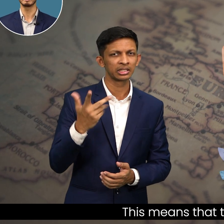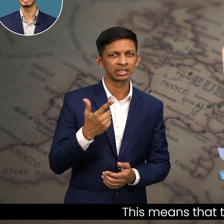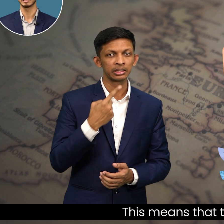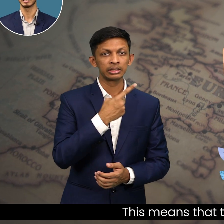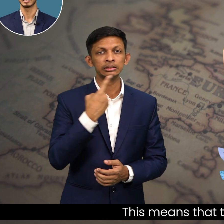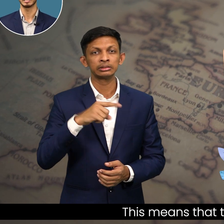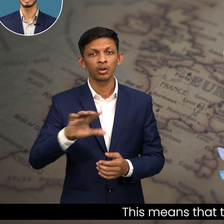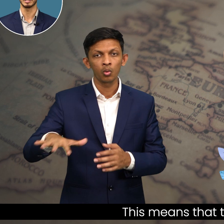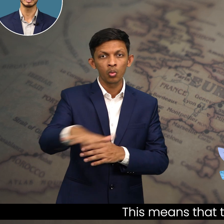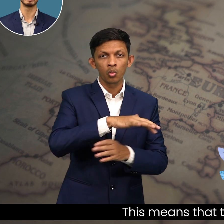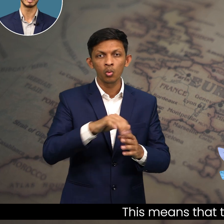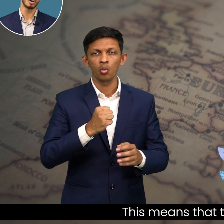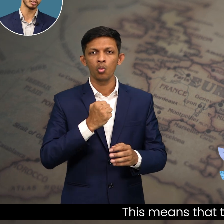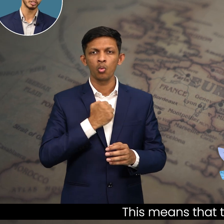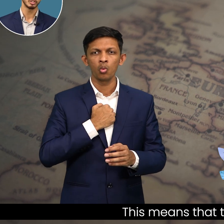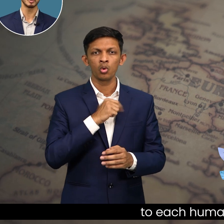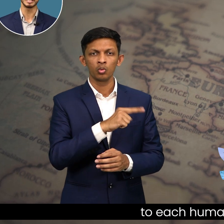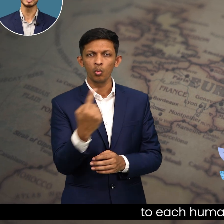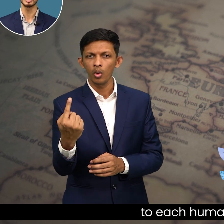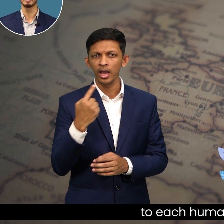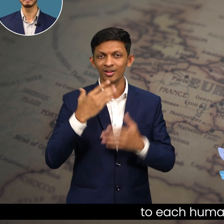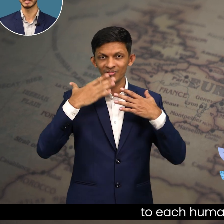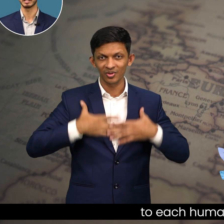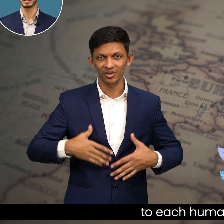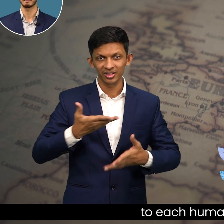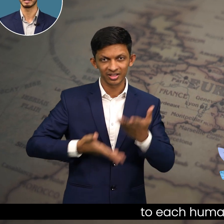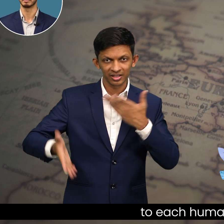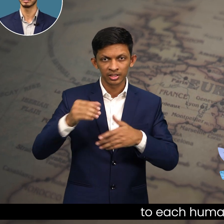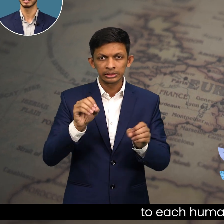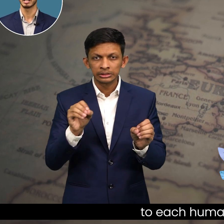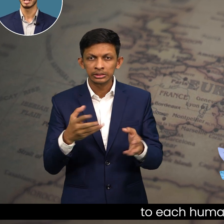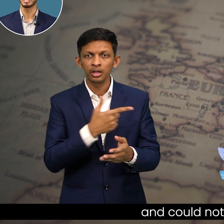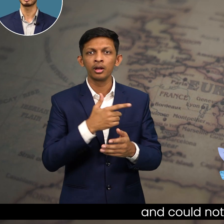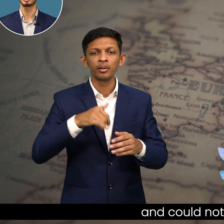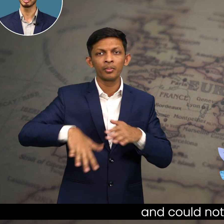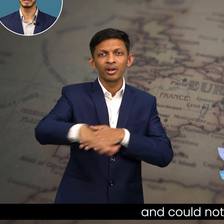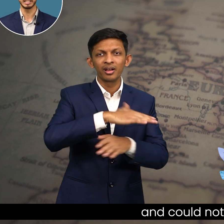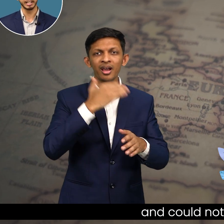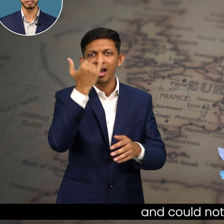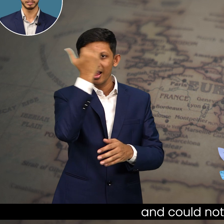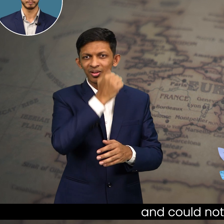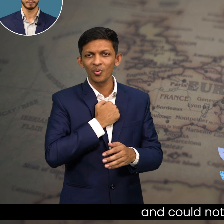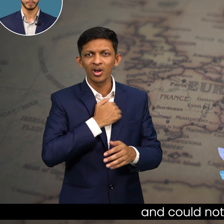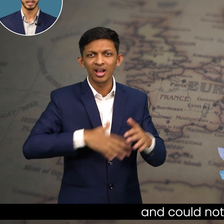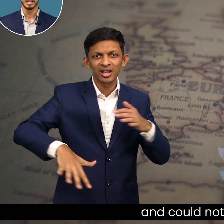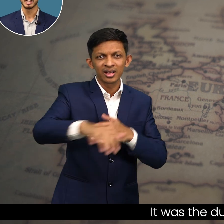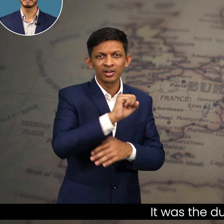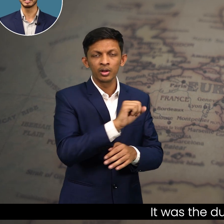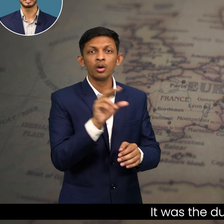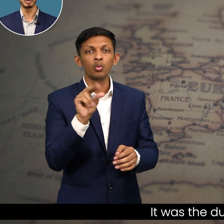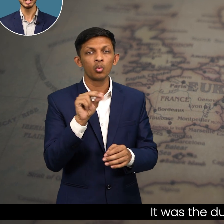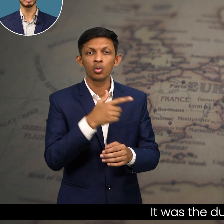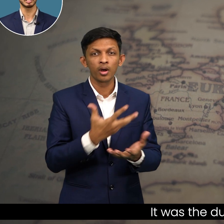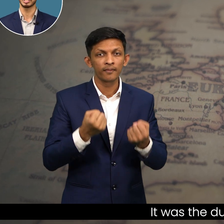This means that the rights belonged to each human being by birth and could not be taken away. It